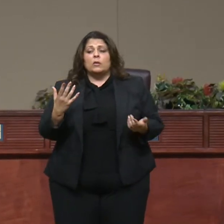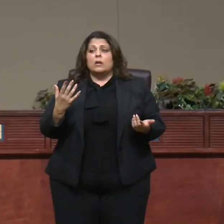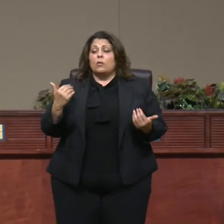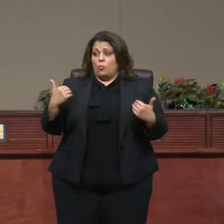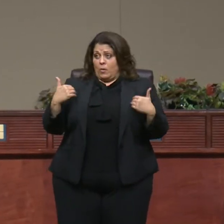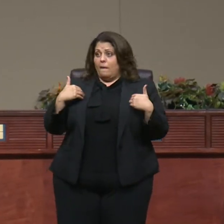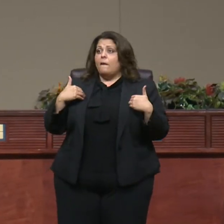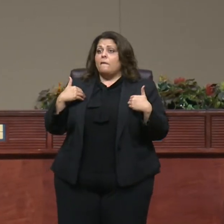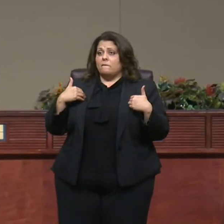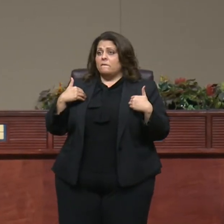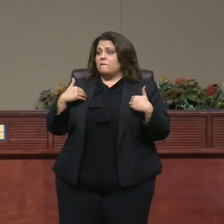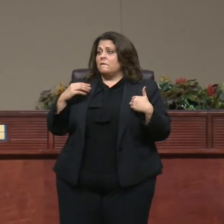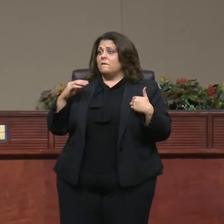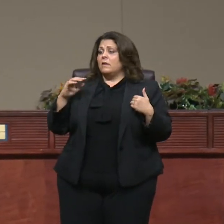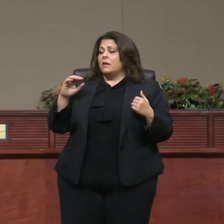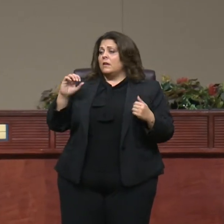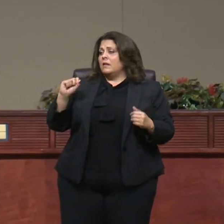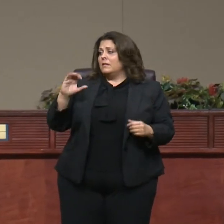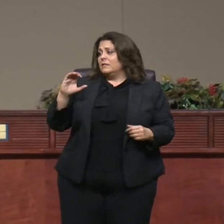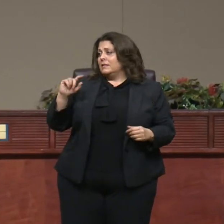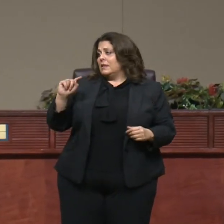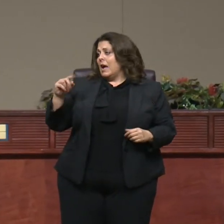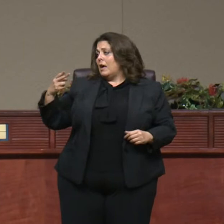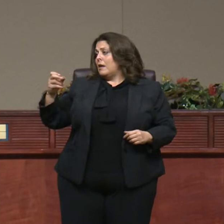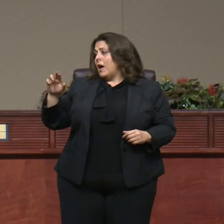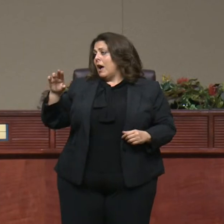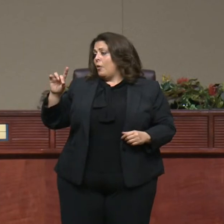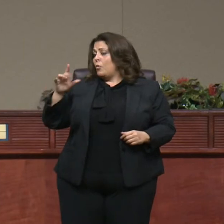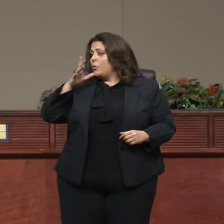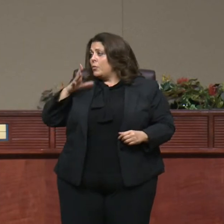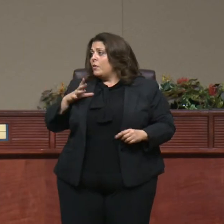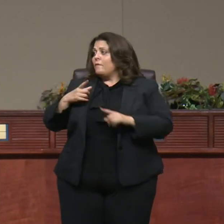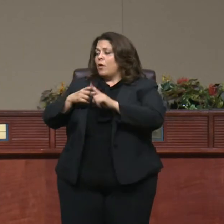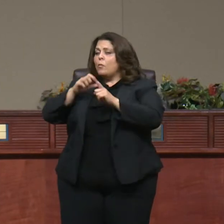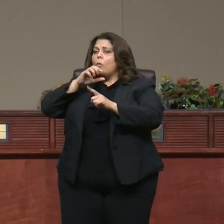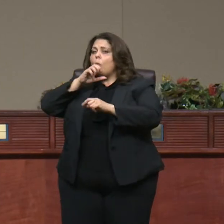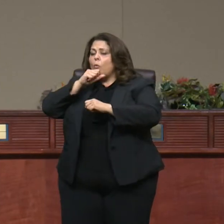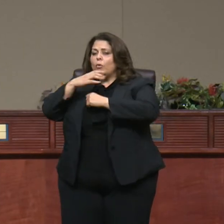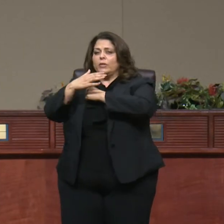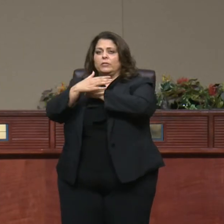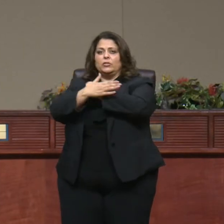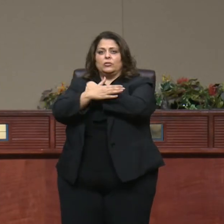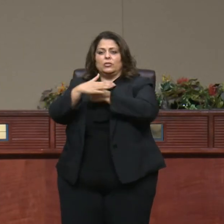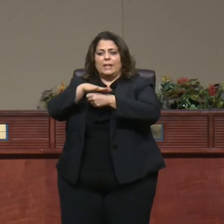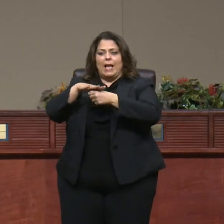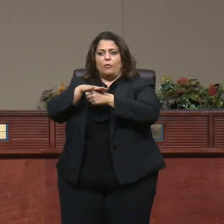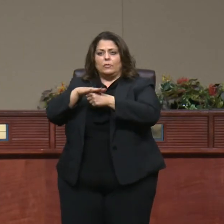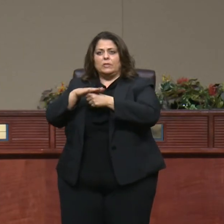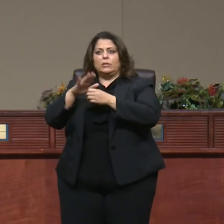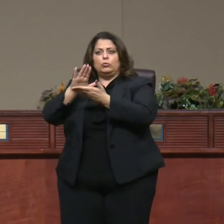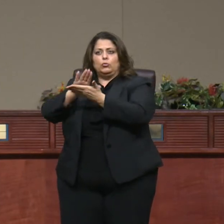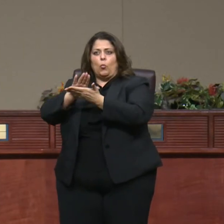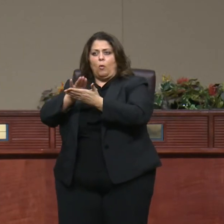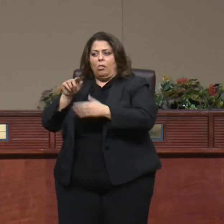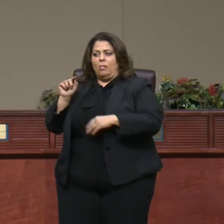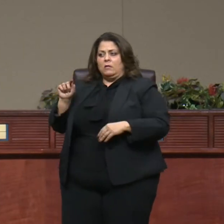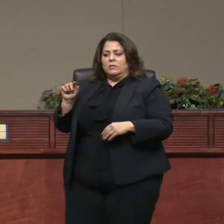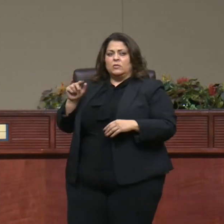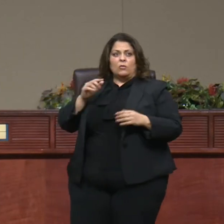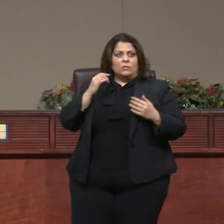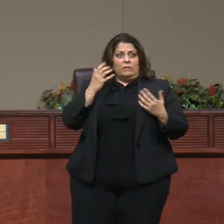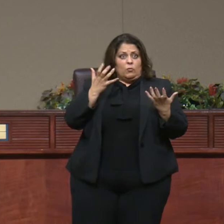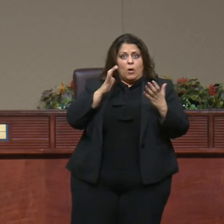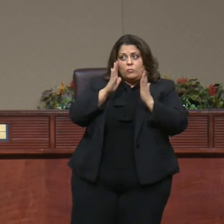do have Mr. Scott Howard here from the Orange County Public Schools if there are any school-related questions as